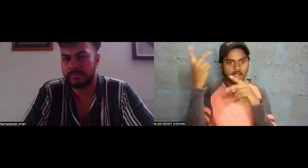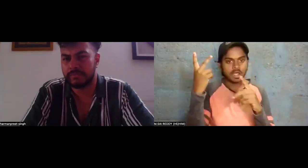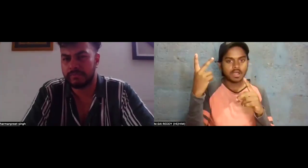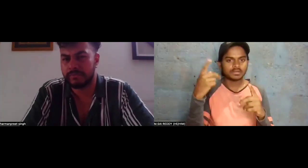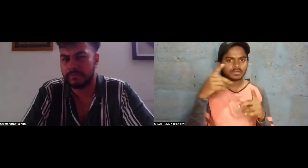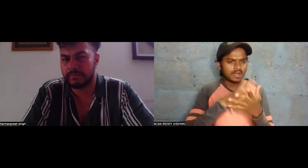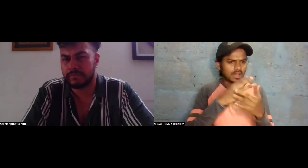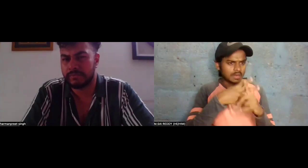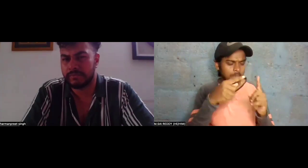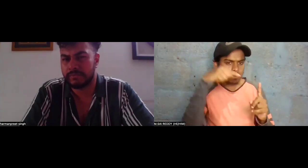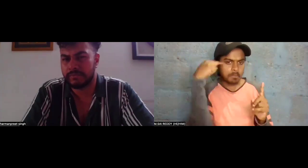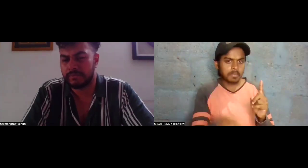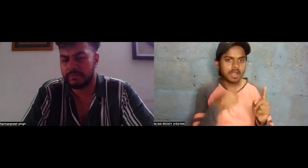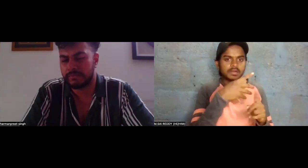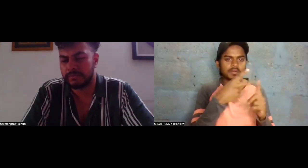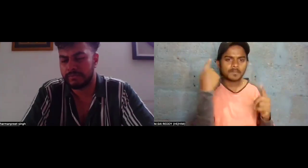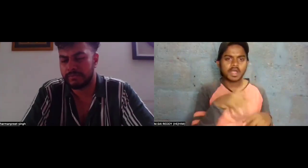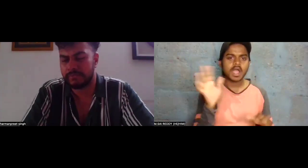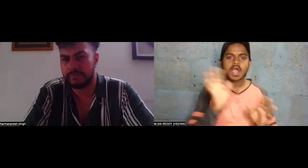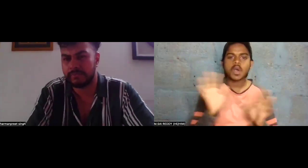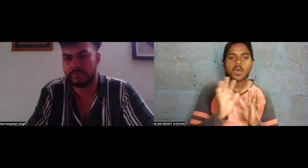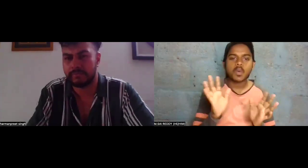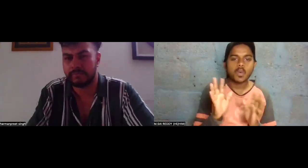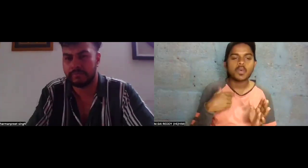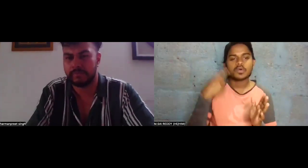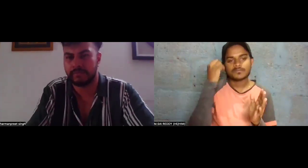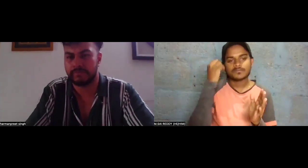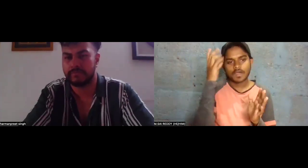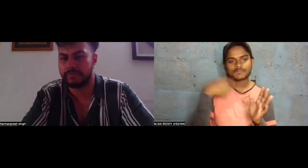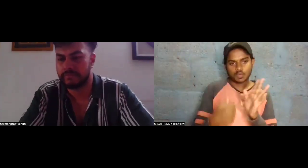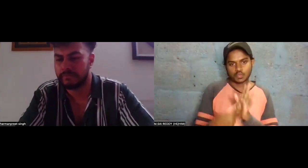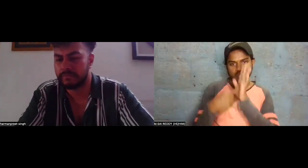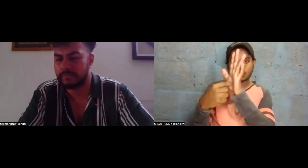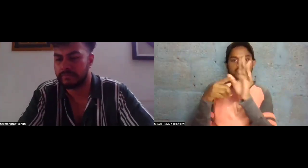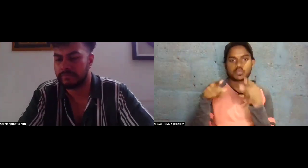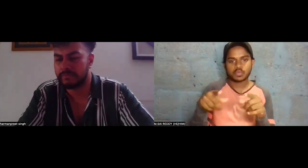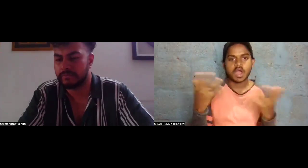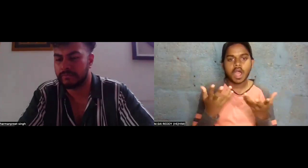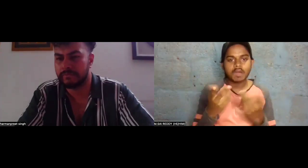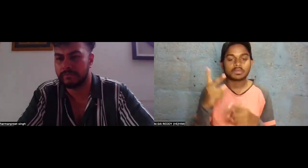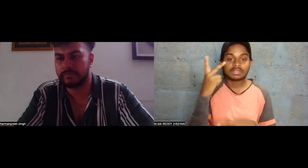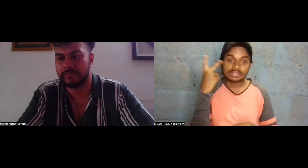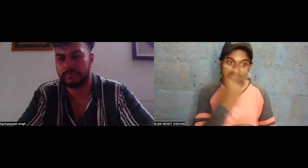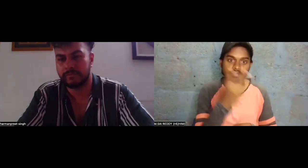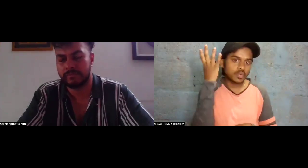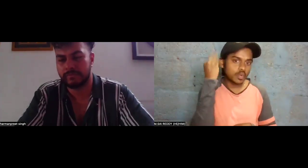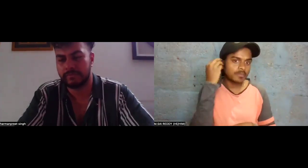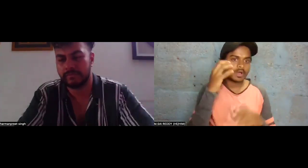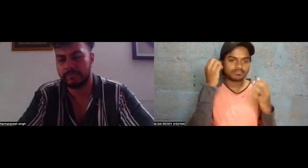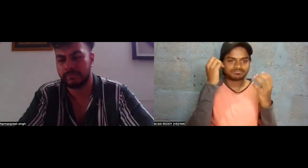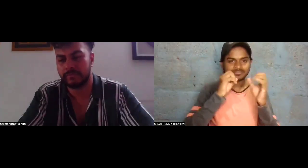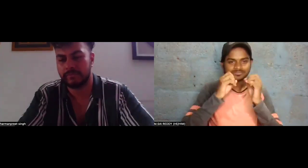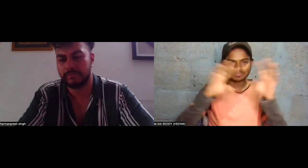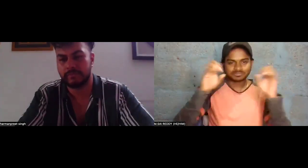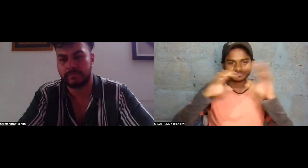one without using condoms or other precautions, so that is not something that happens with just not